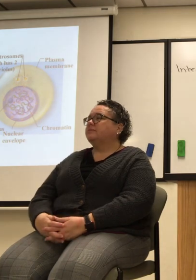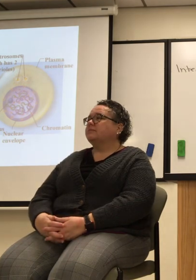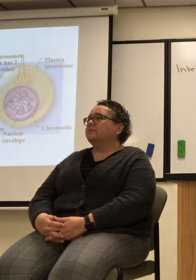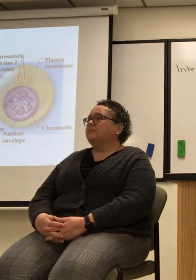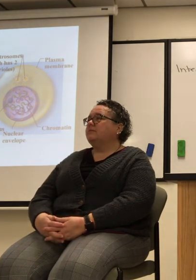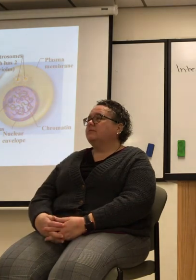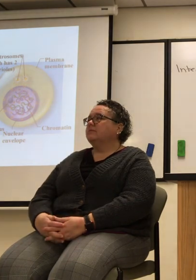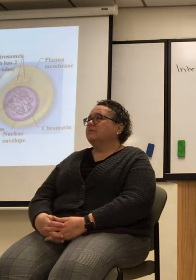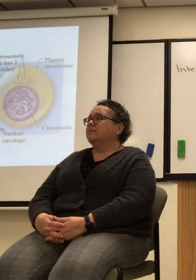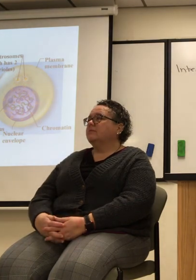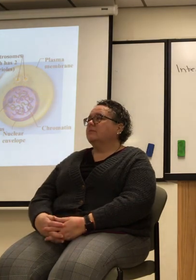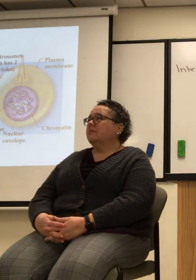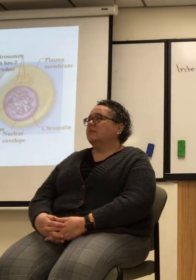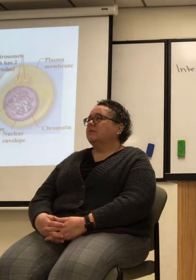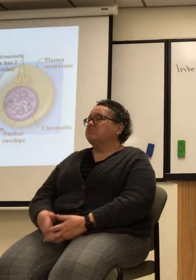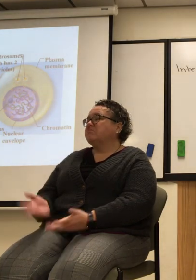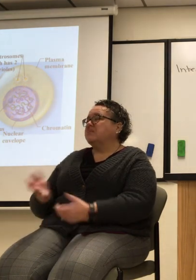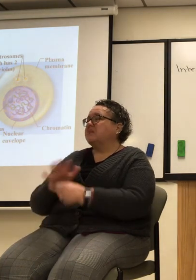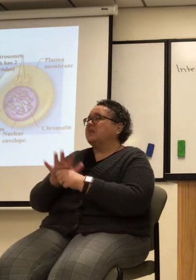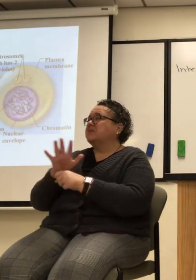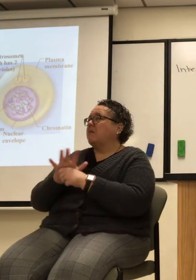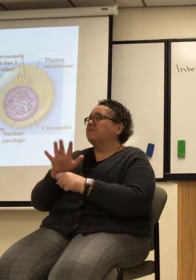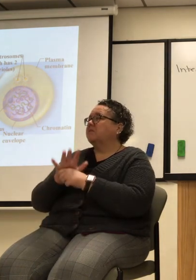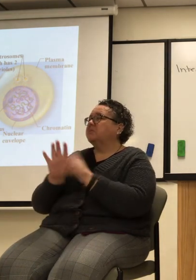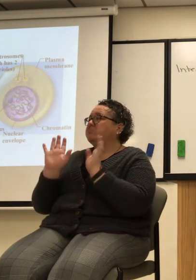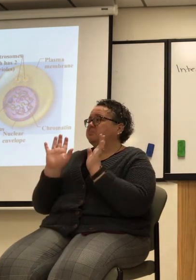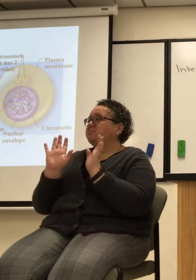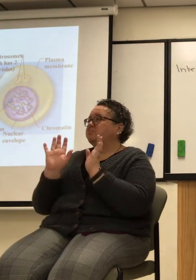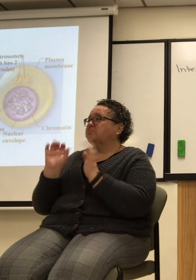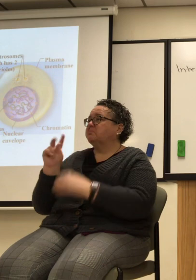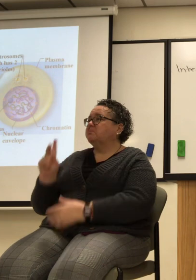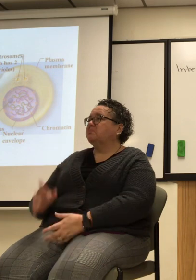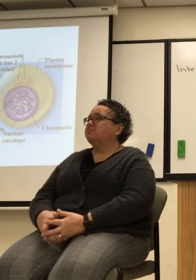Okay, and that's, that's enough, okay? So,